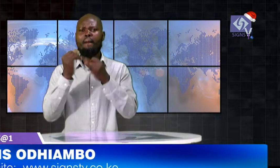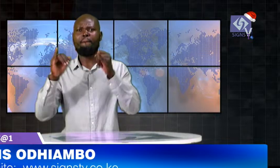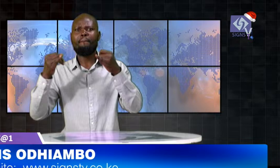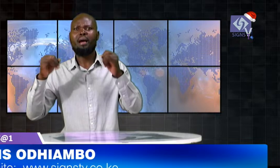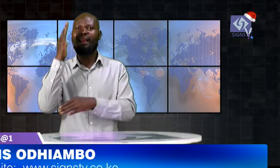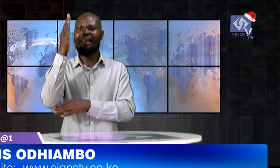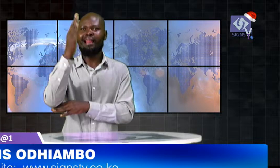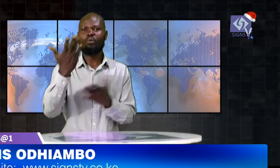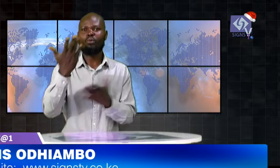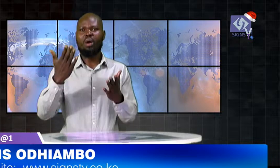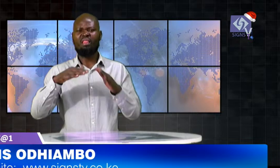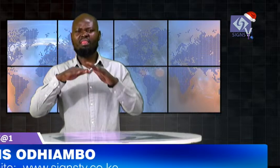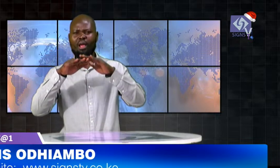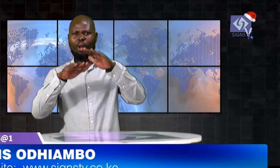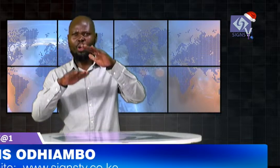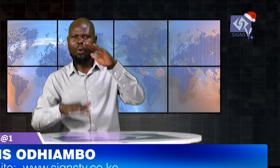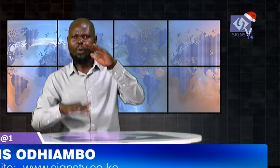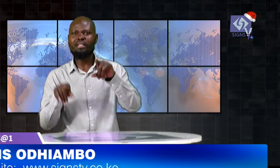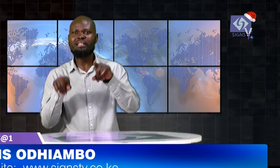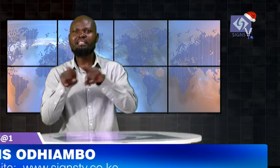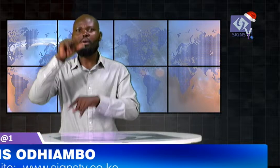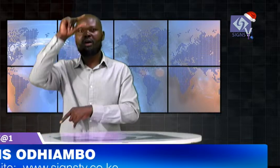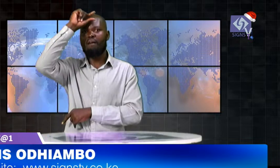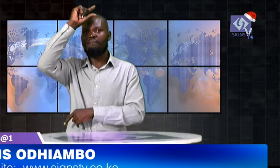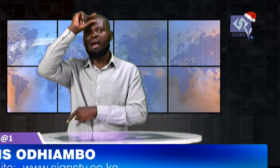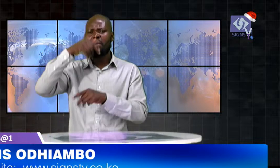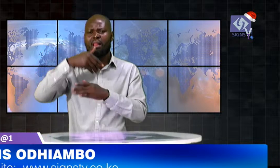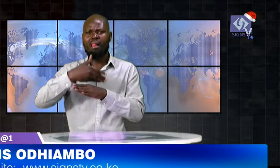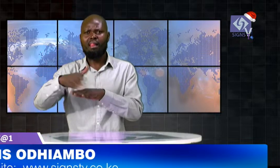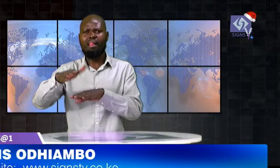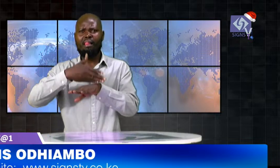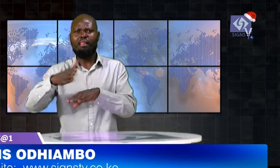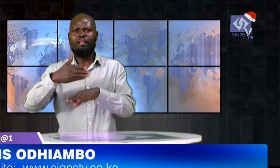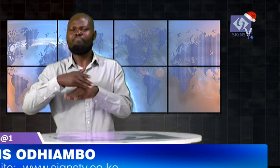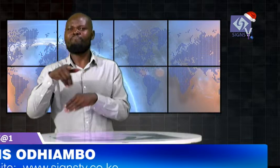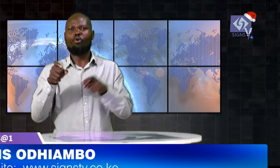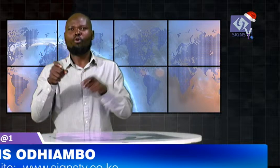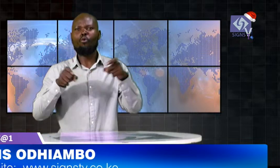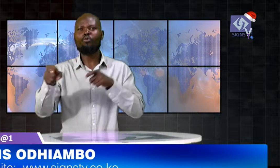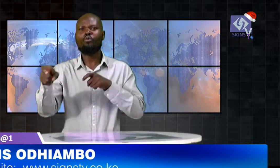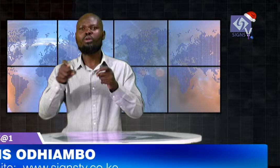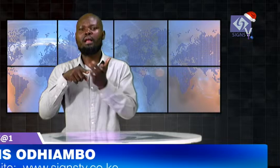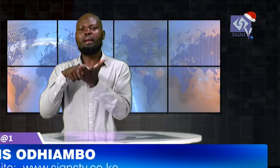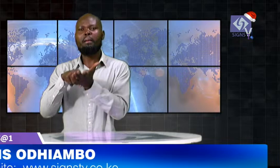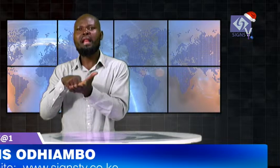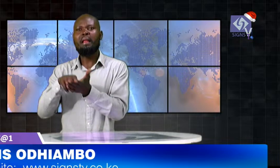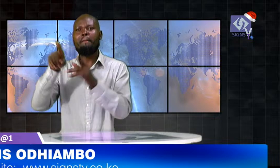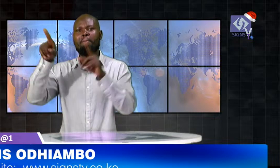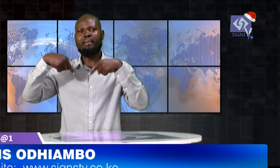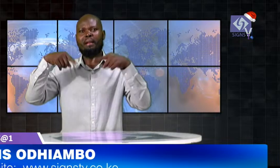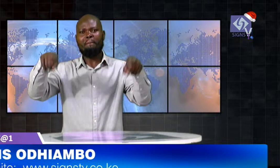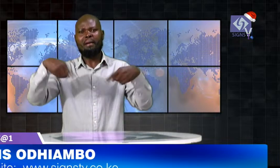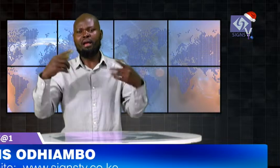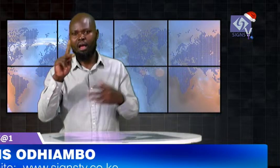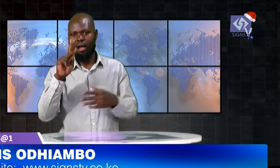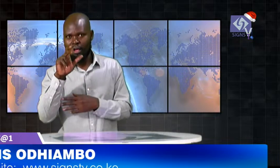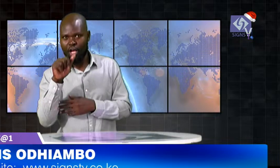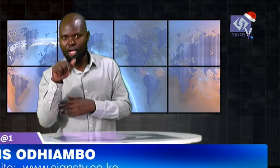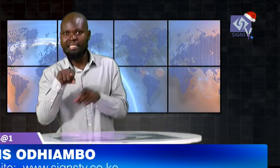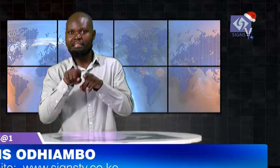implementing austerity measures like reducing government spending and raising taxes to control the debt and